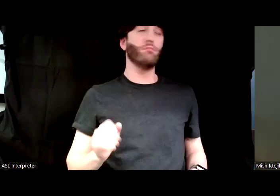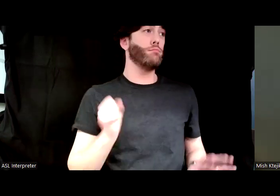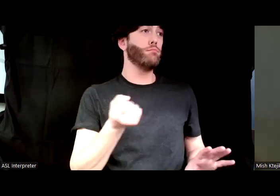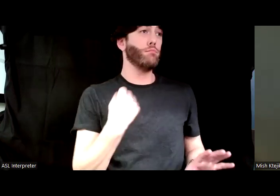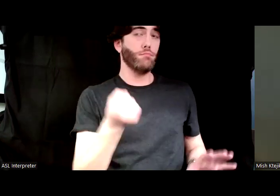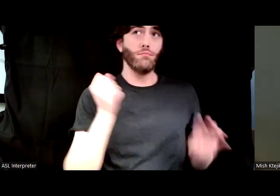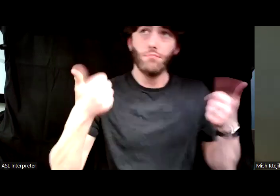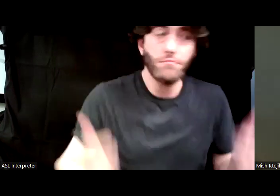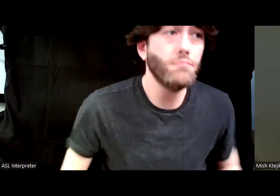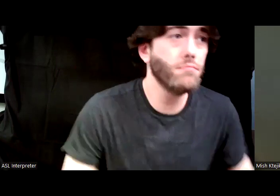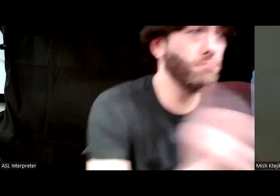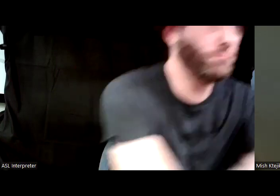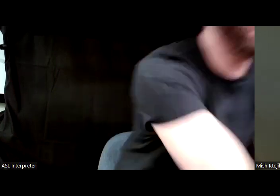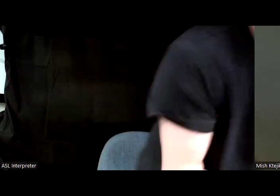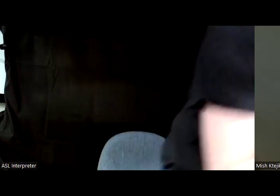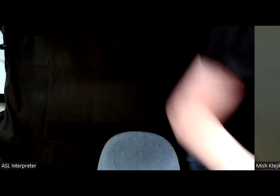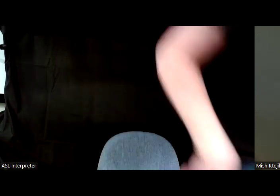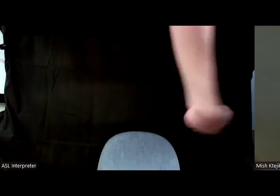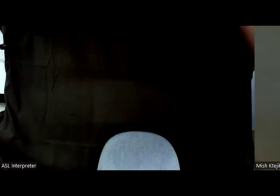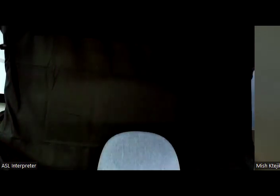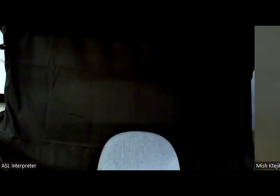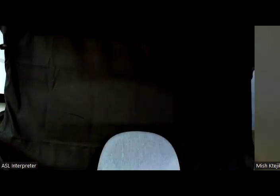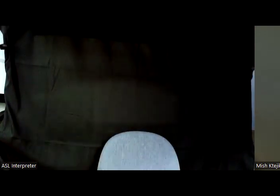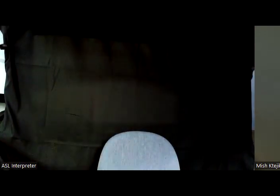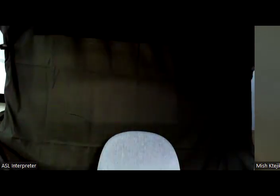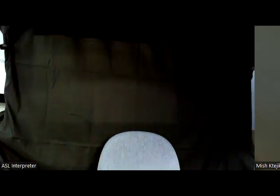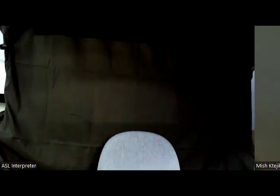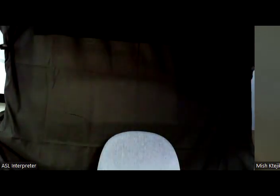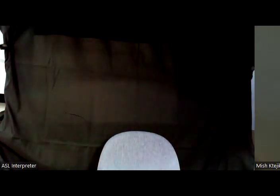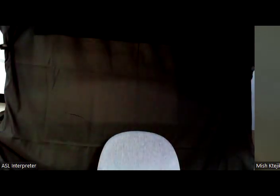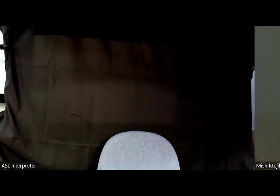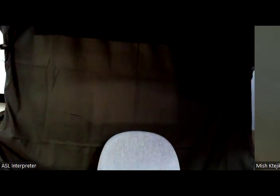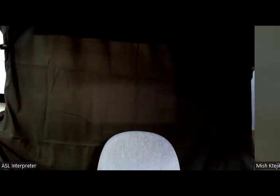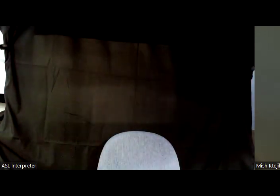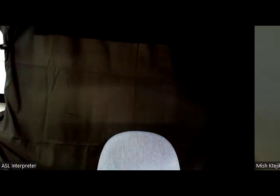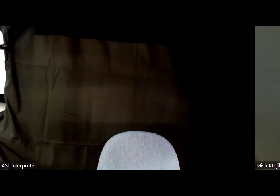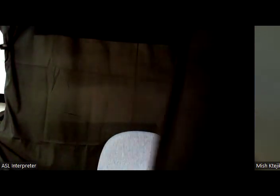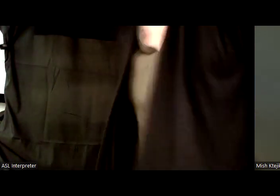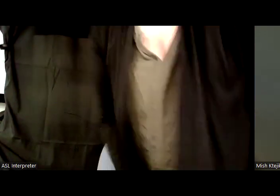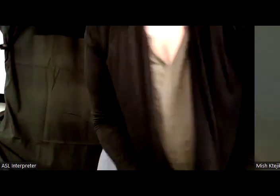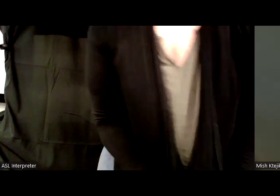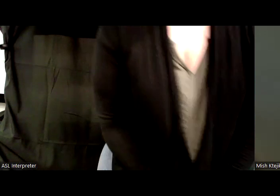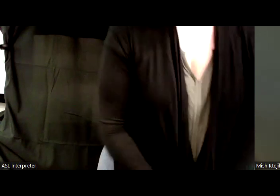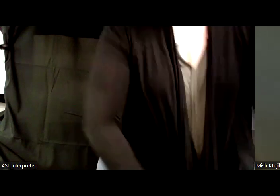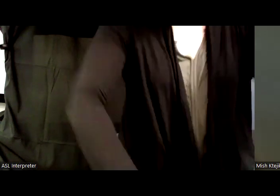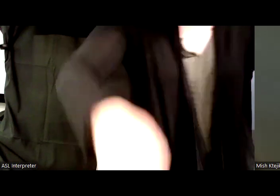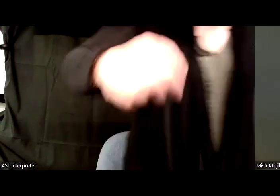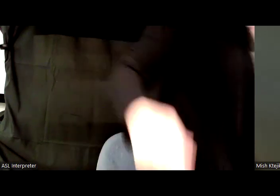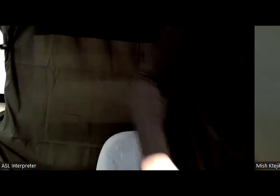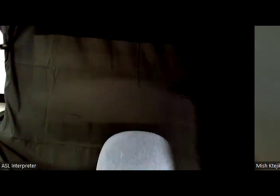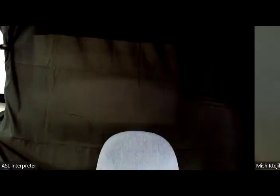correct. Yeah, okay. Hold on one moment, we're gonna interpret that, your comment on the camera.